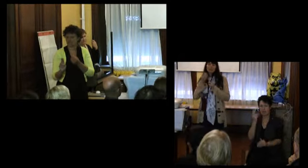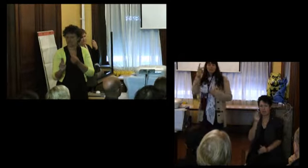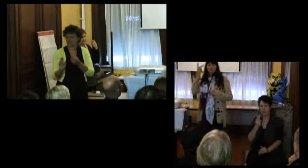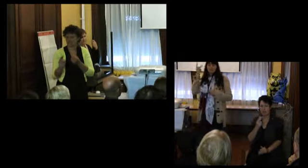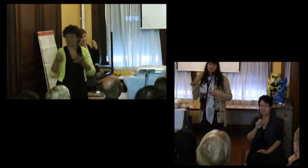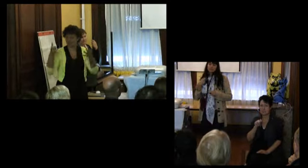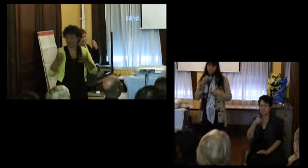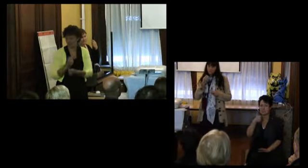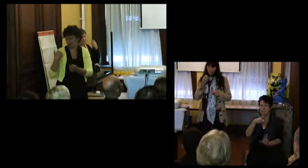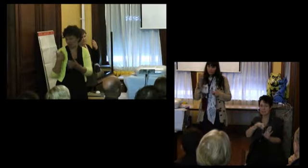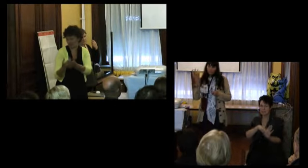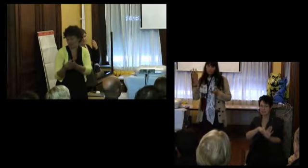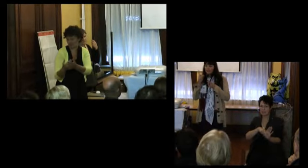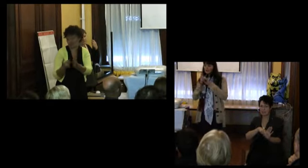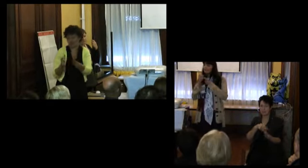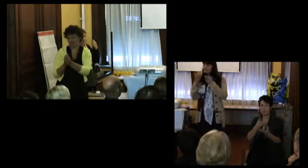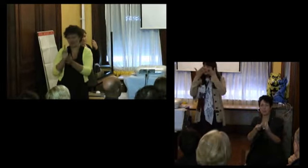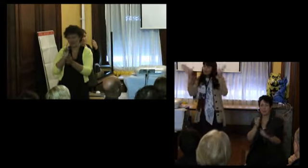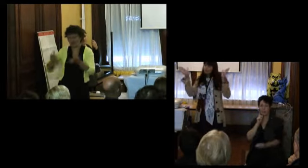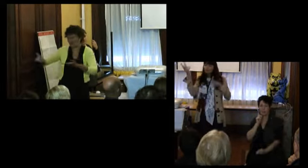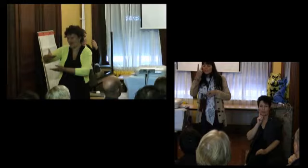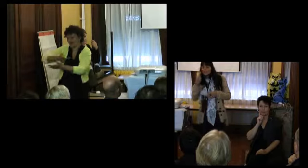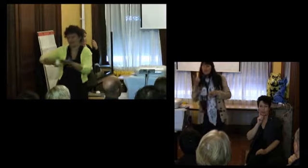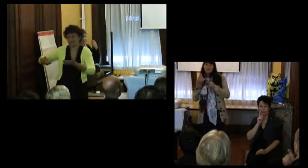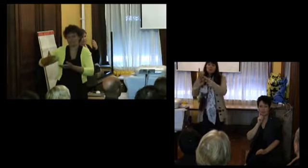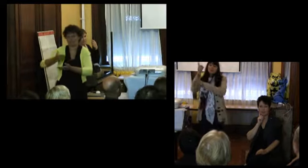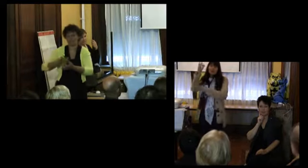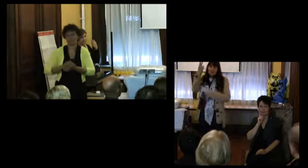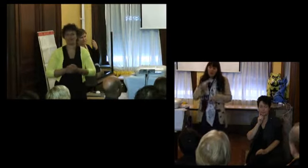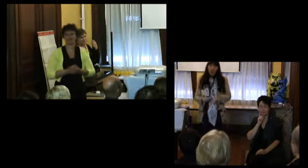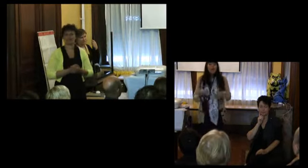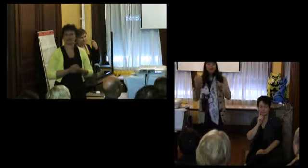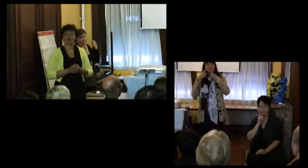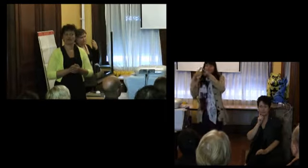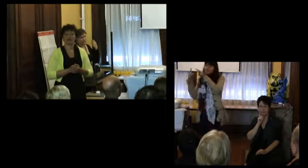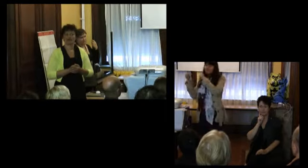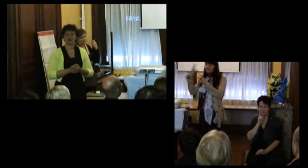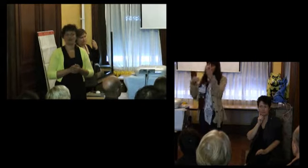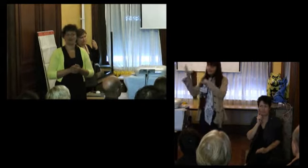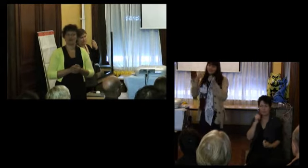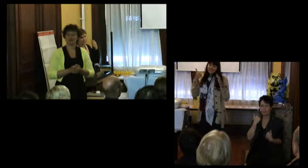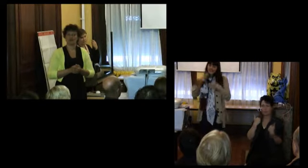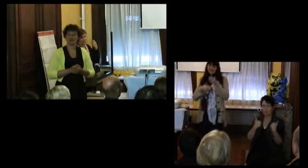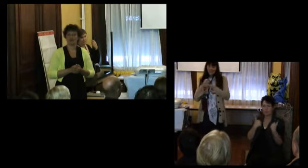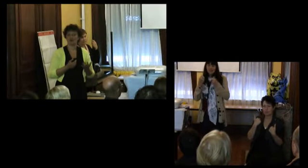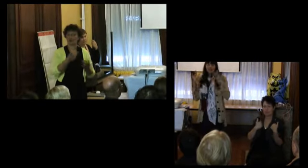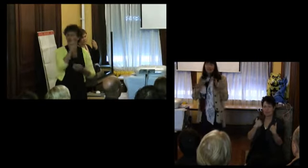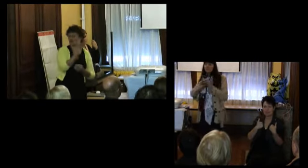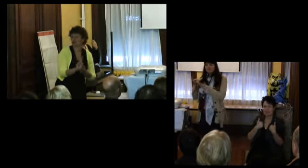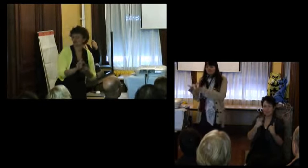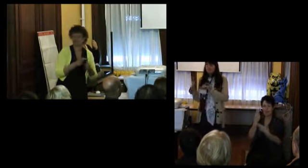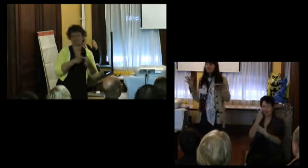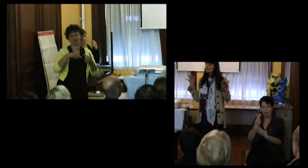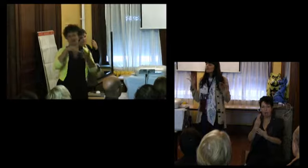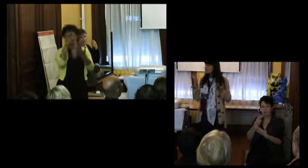6 years with a hearing, and I'm interested in arts, painting, everything,